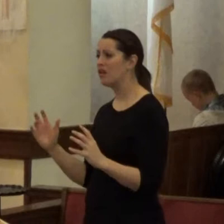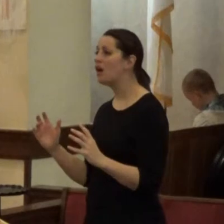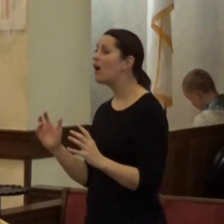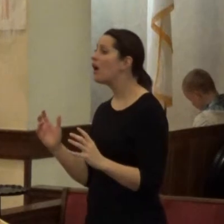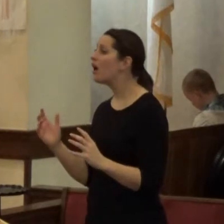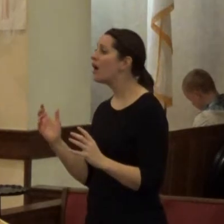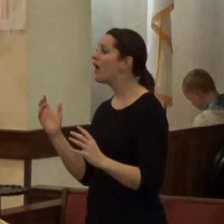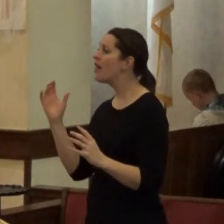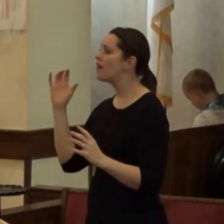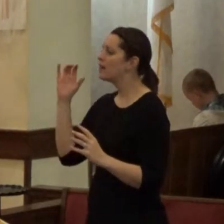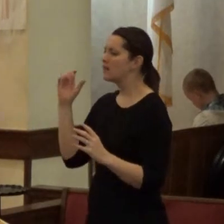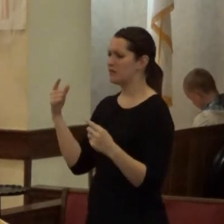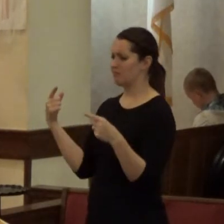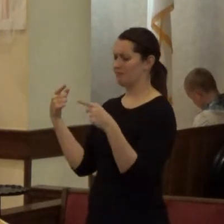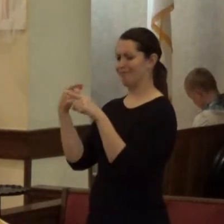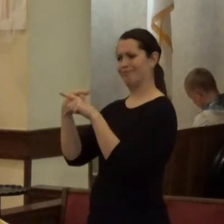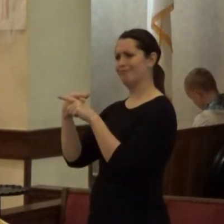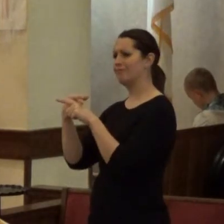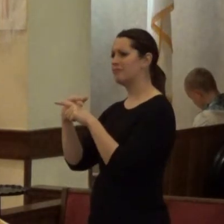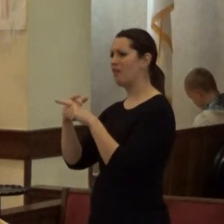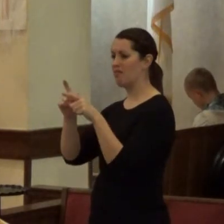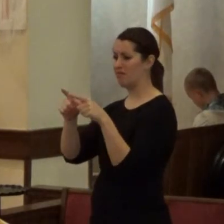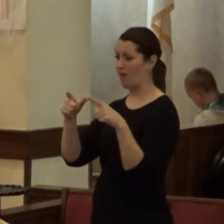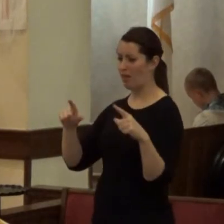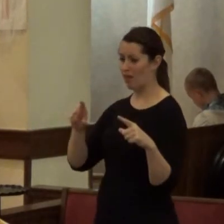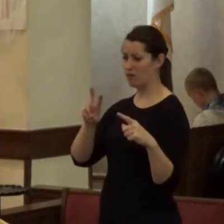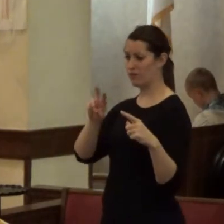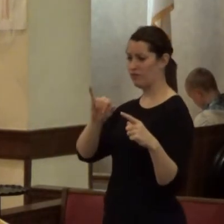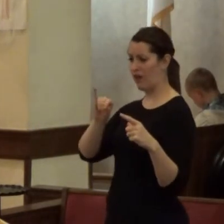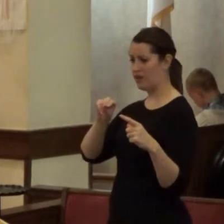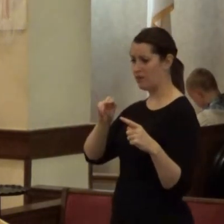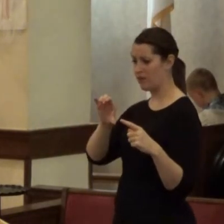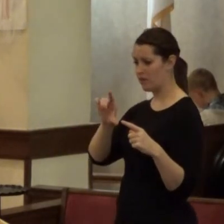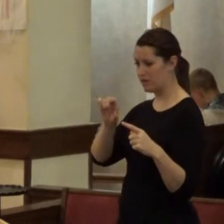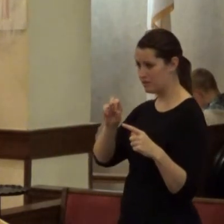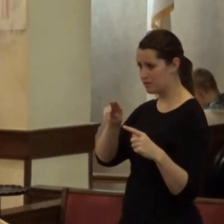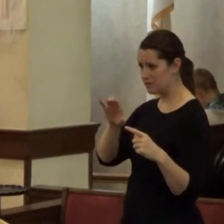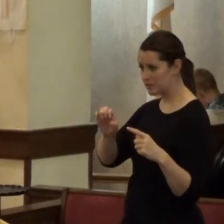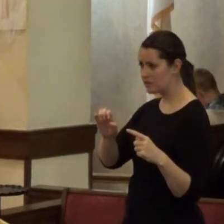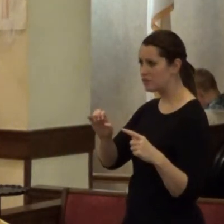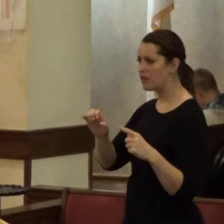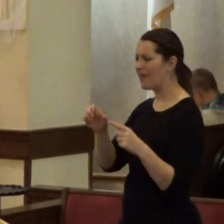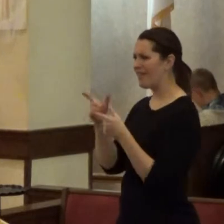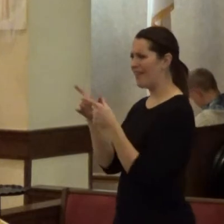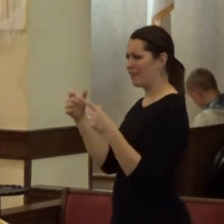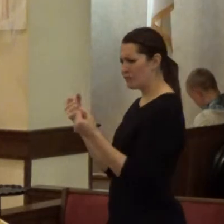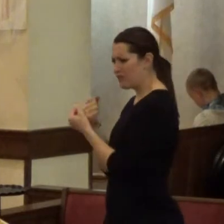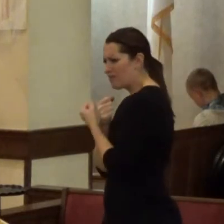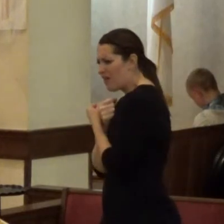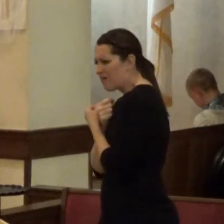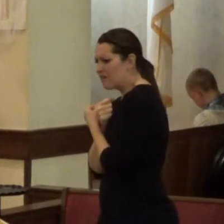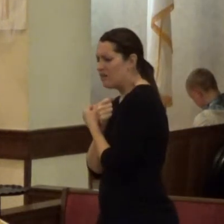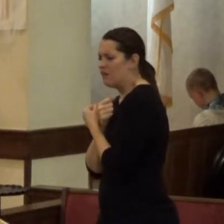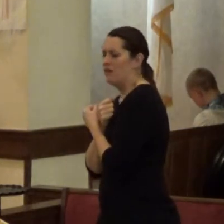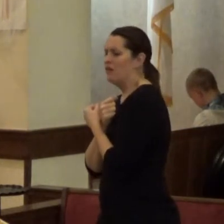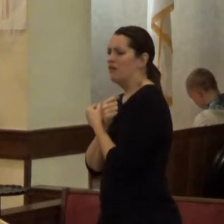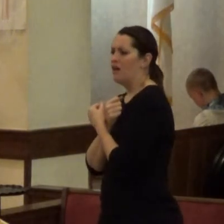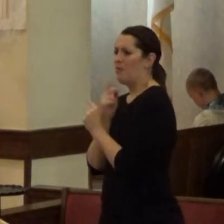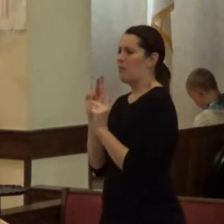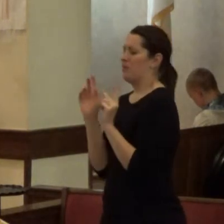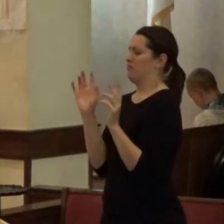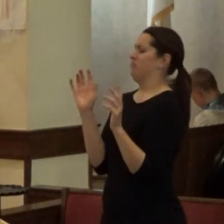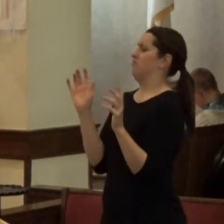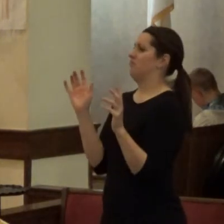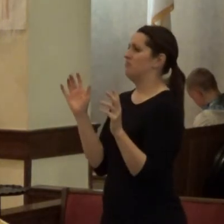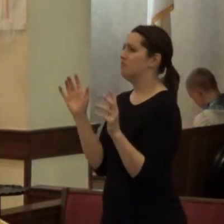And it is this contradiction between the language of violence and the language of love itself that is confusing